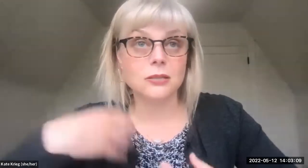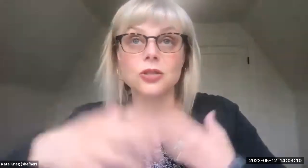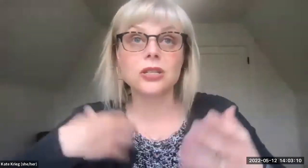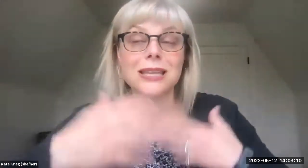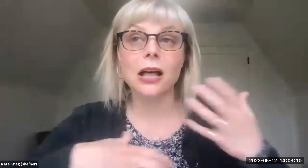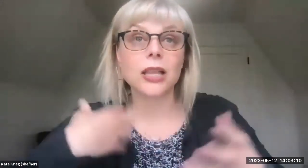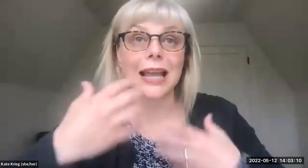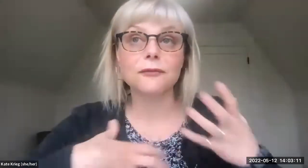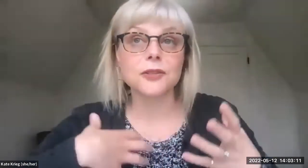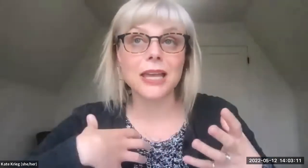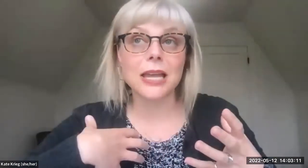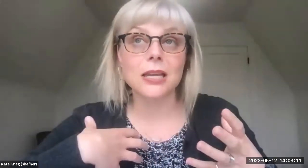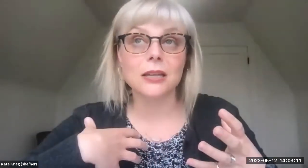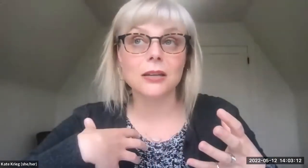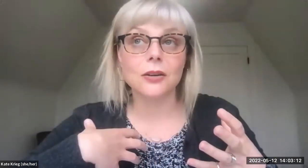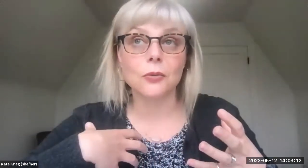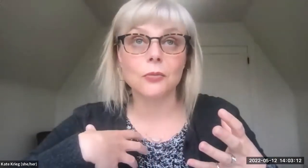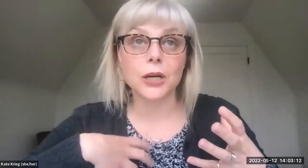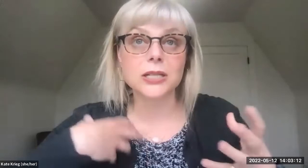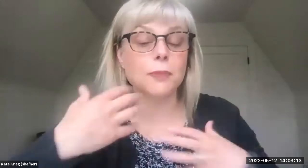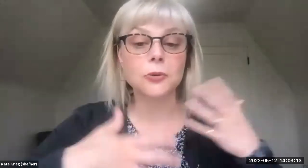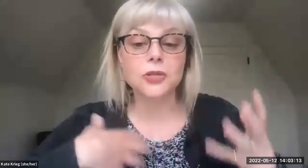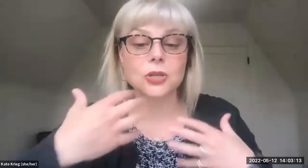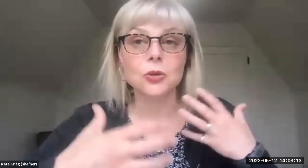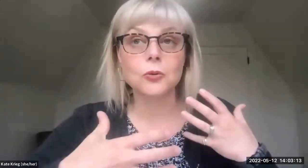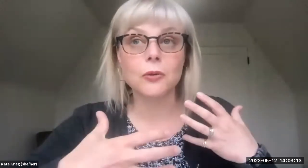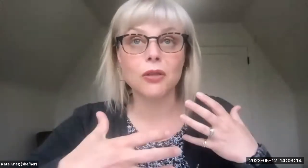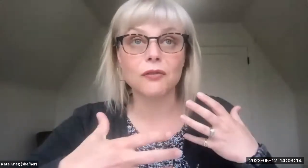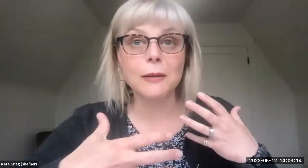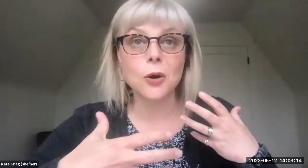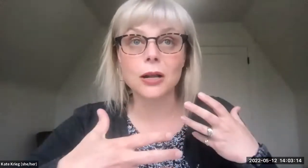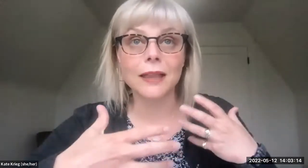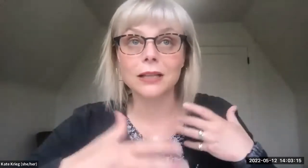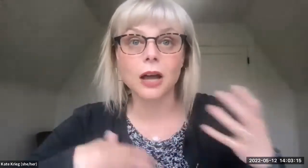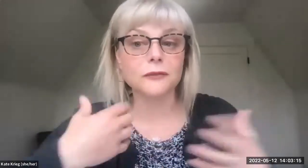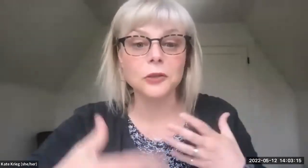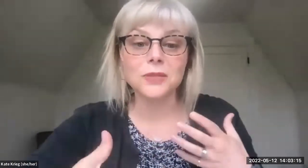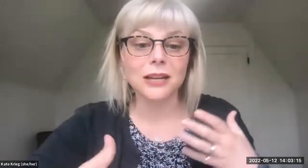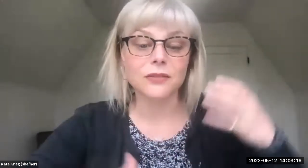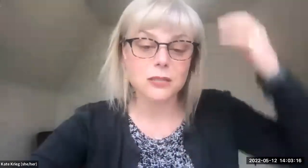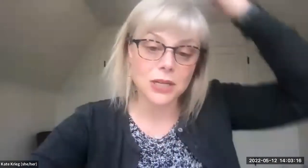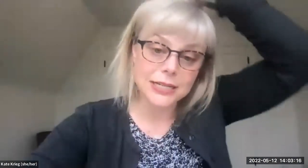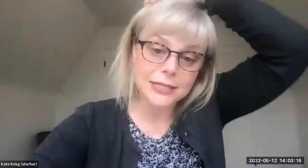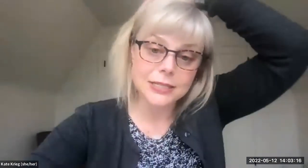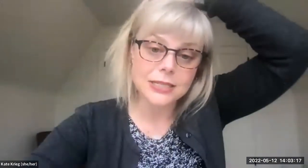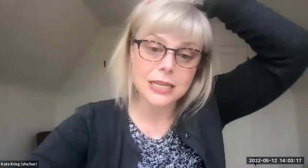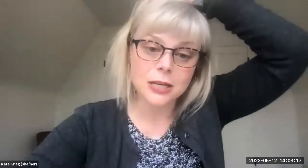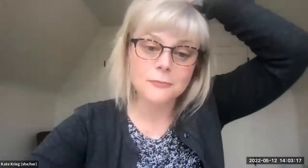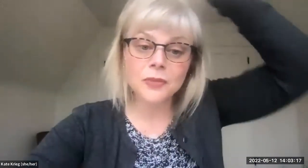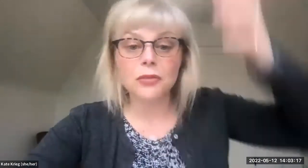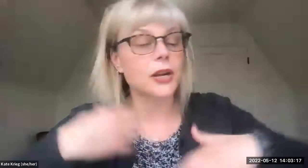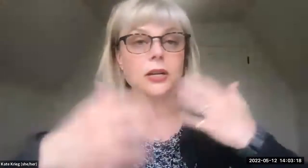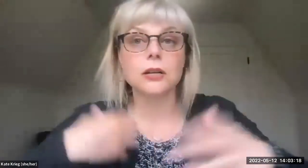just you could tell, like, after they were exposed to the framework, like a lot of groups that I've experienced and